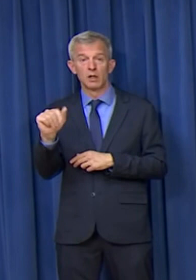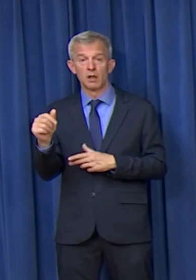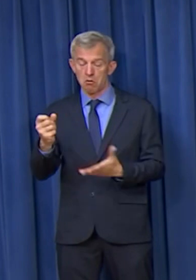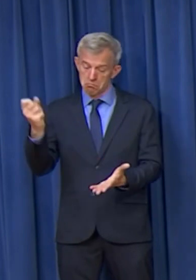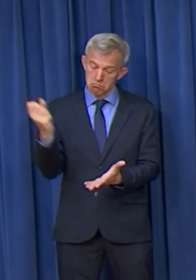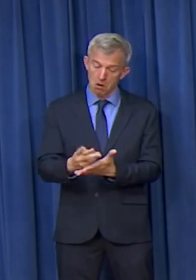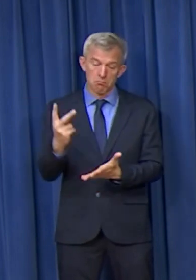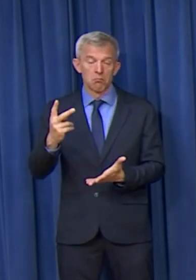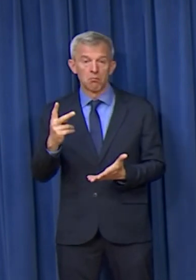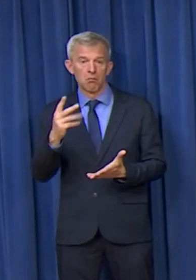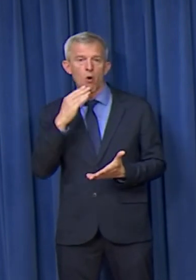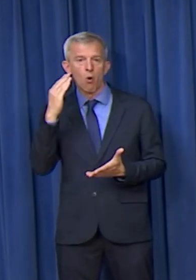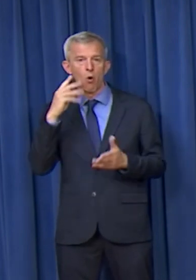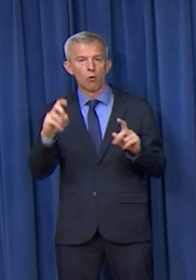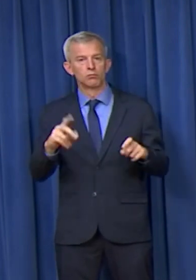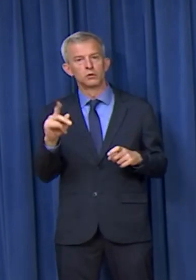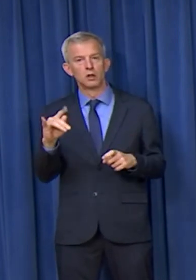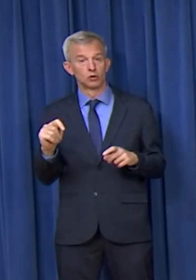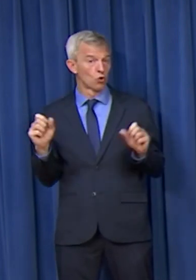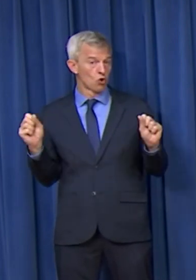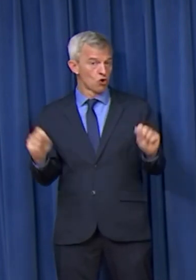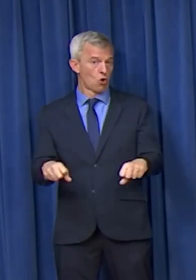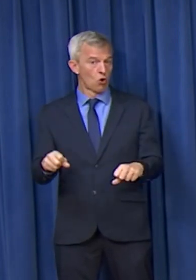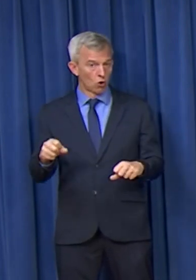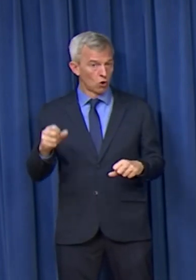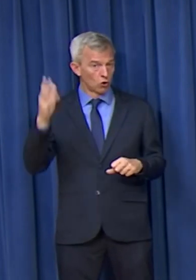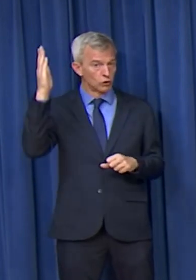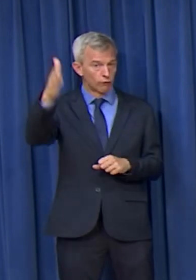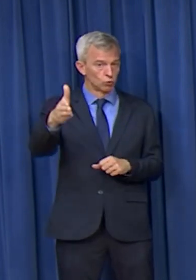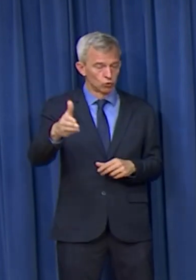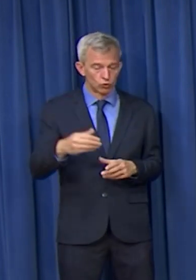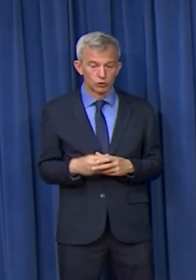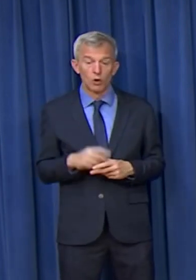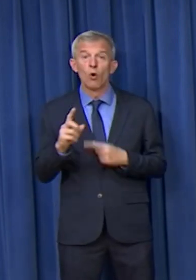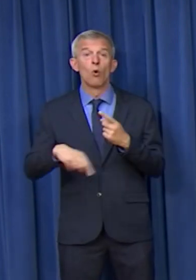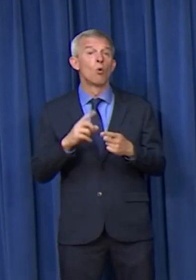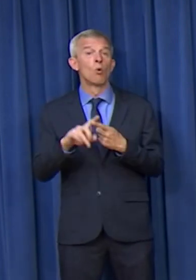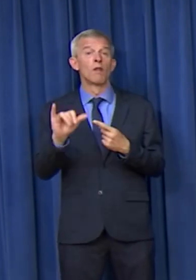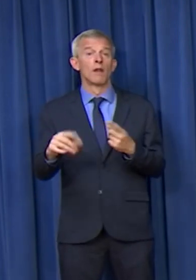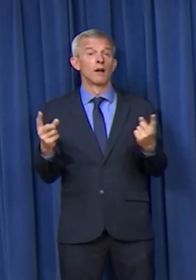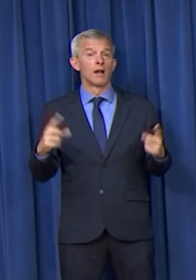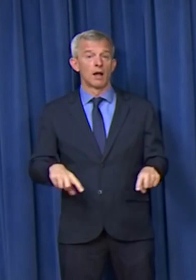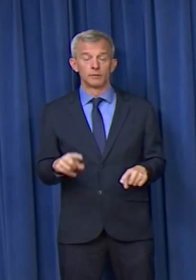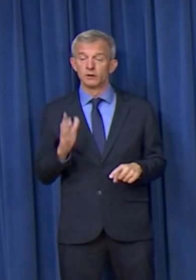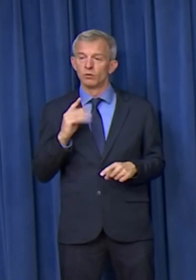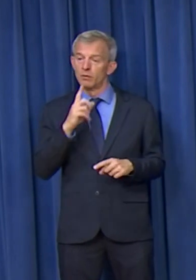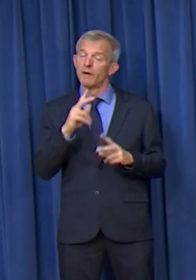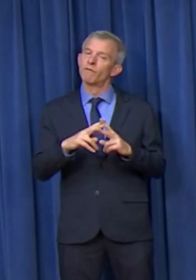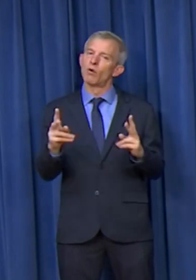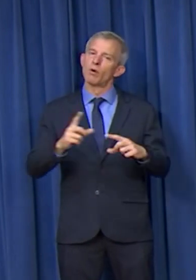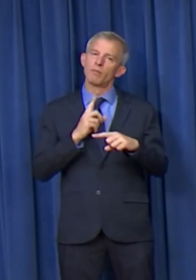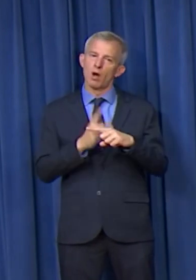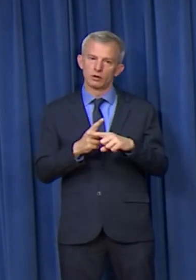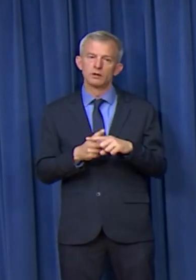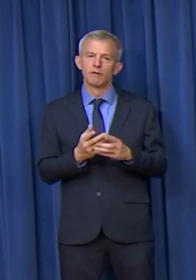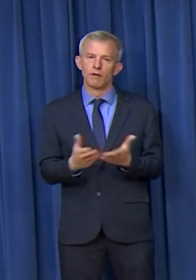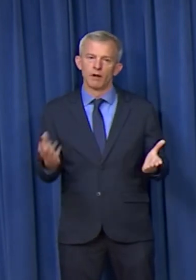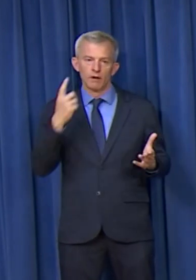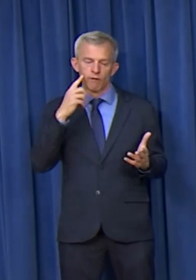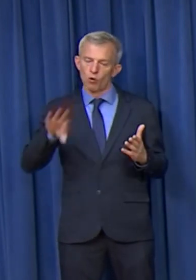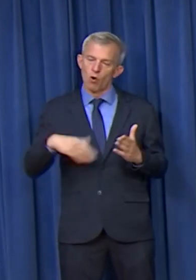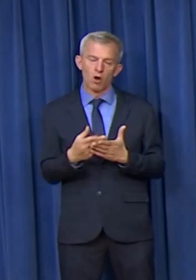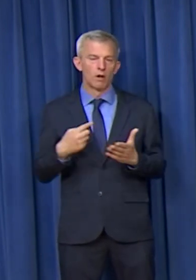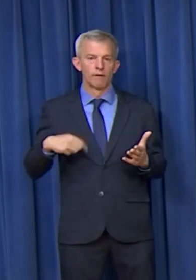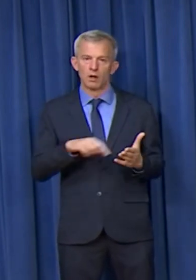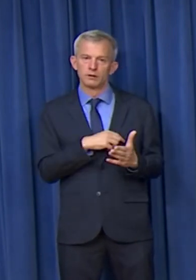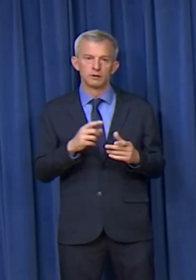a home test kit. When that day comes, of course, it will be a very positive development for all of us. But in the